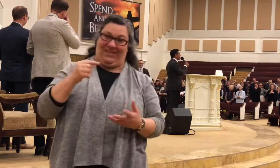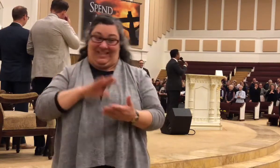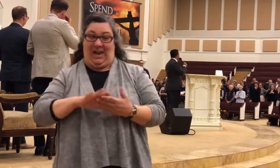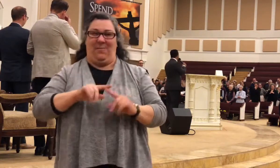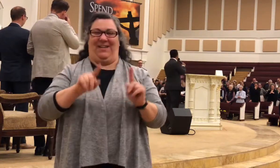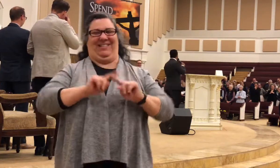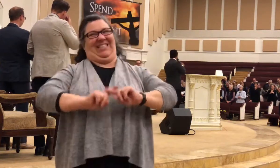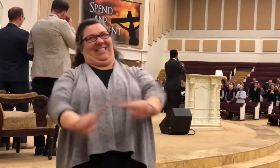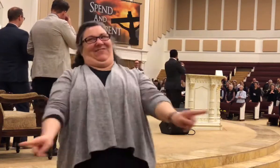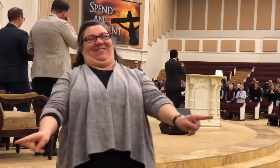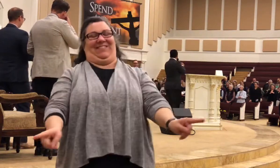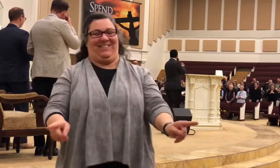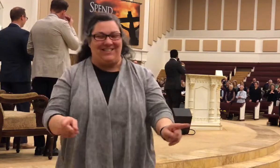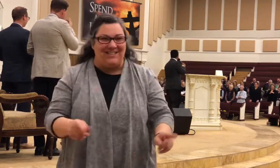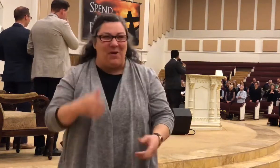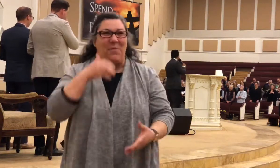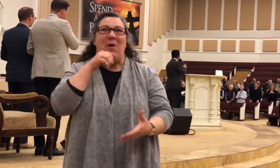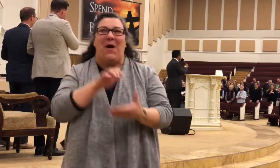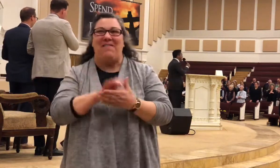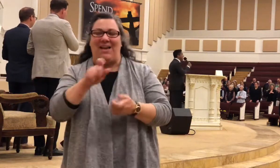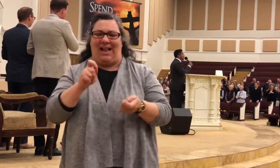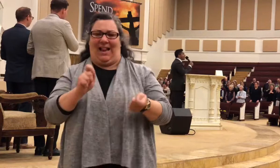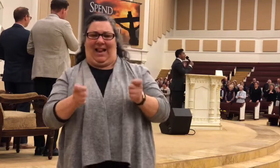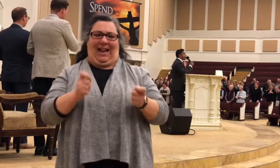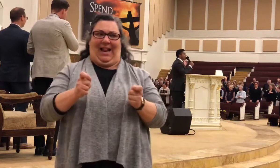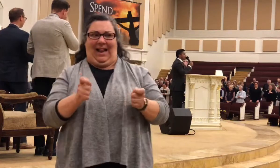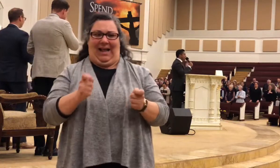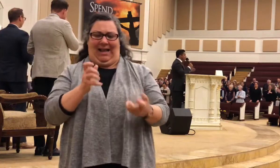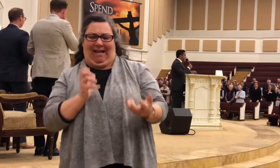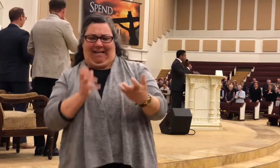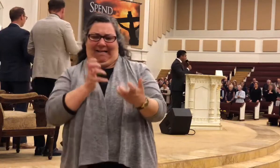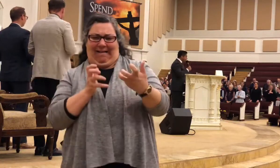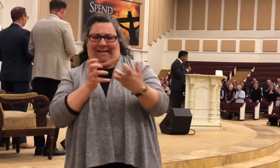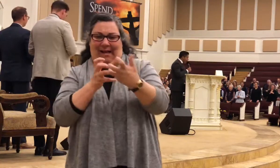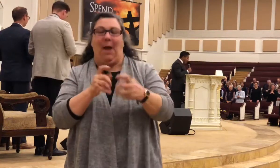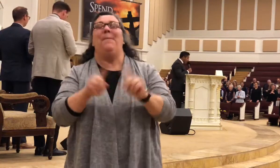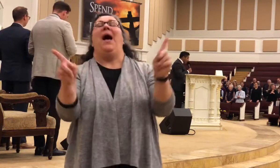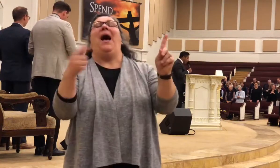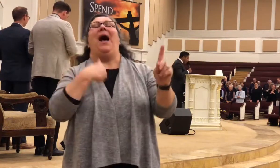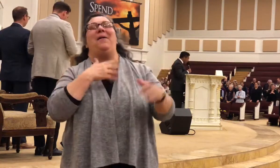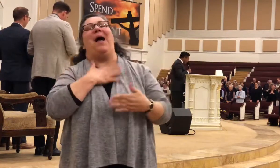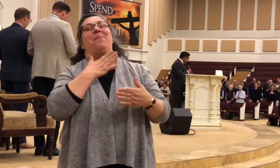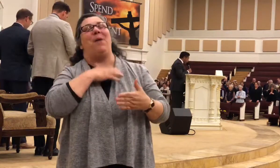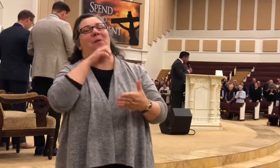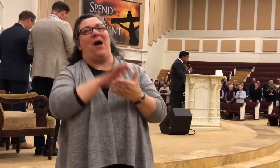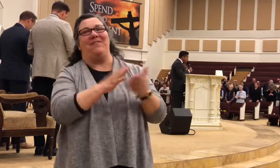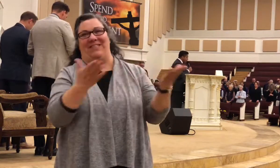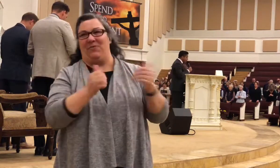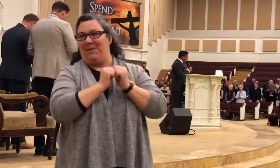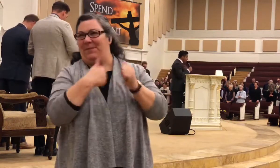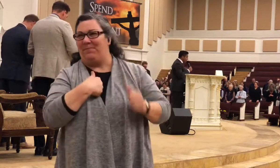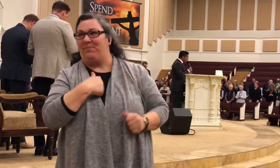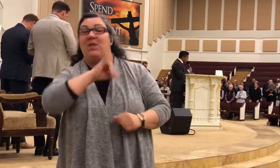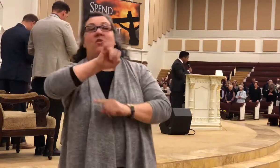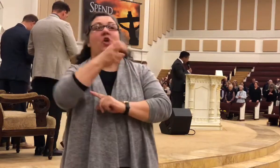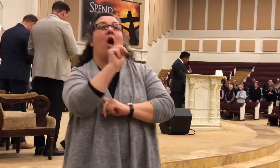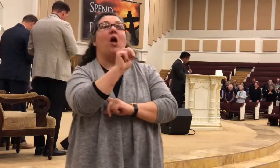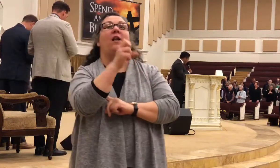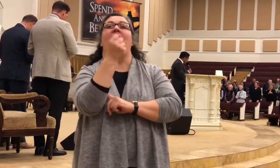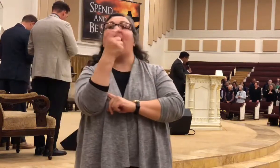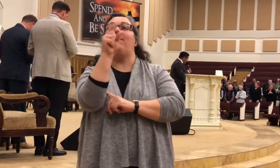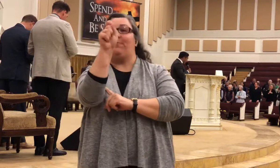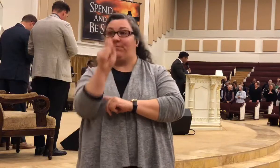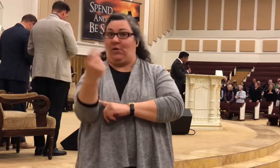different. So she's got to adjust, amen. But I'm blessed to have her with me, amen. John chapter 11, verse